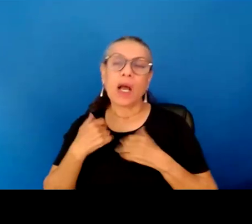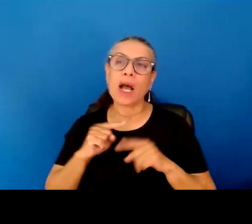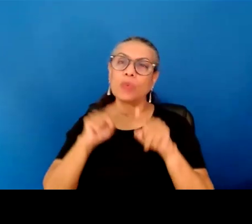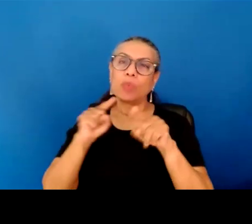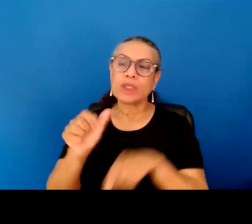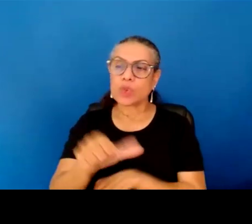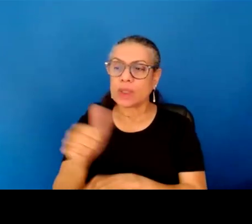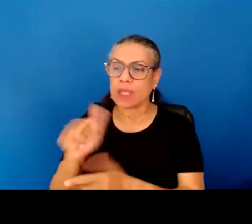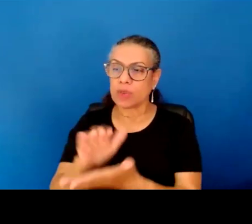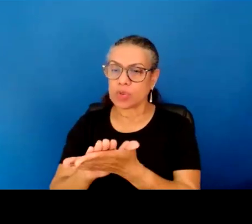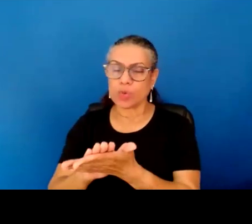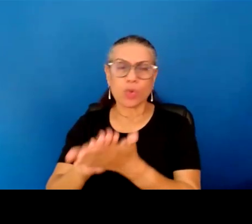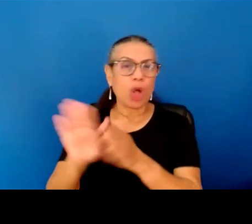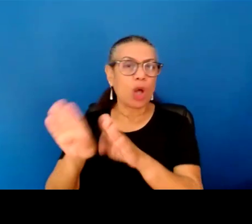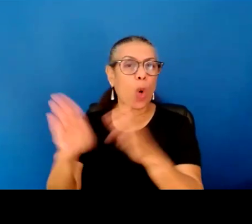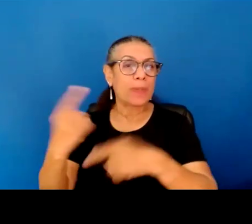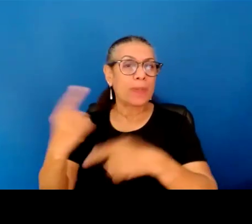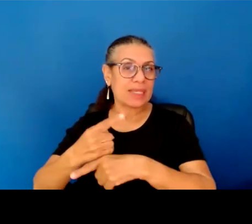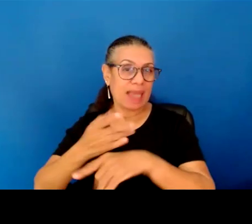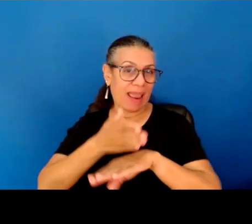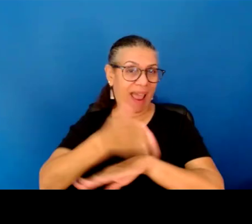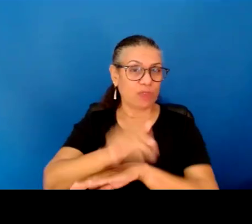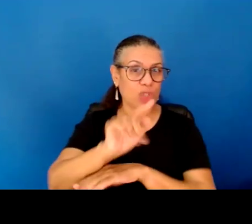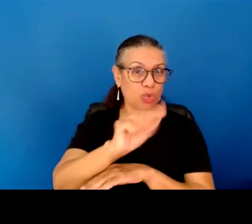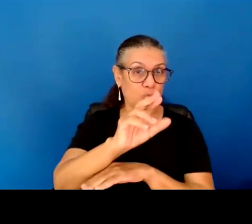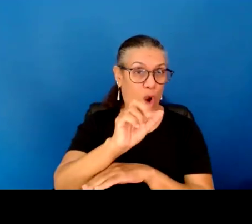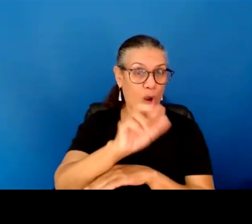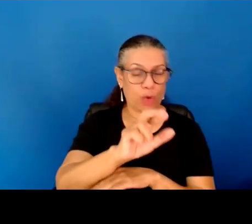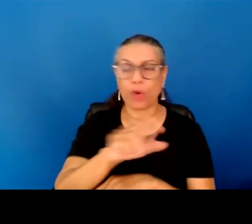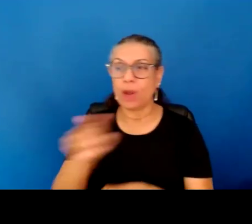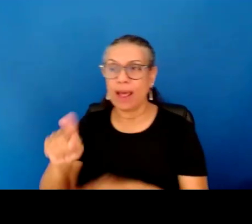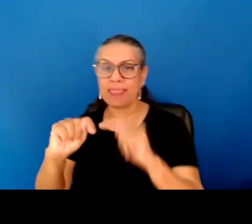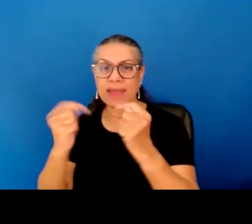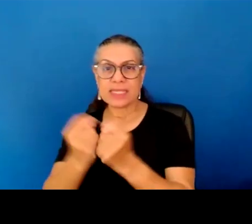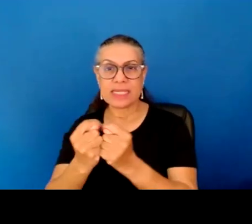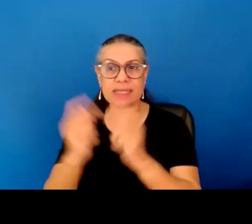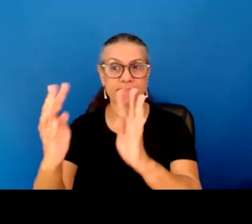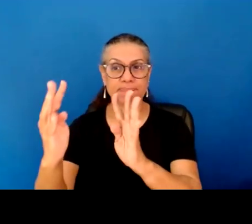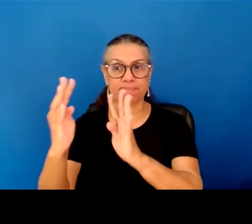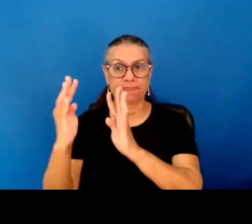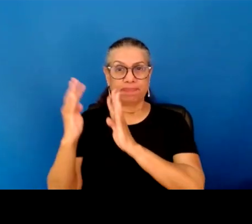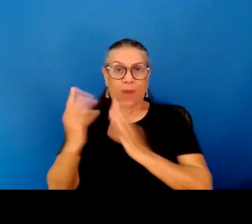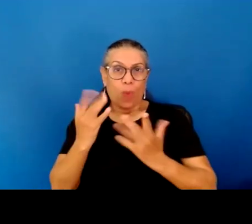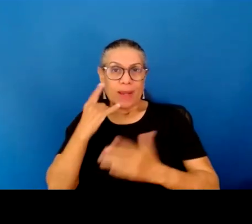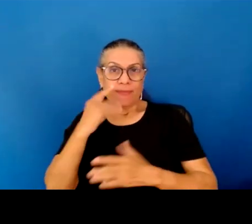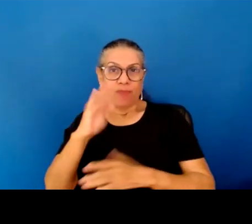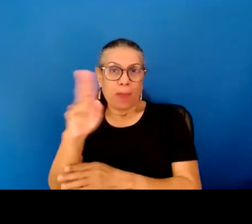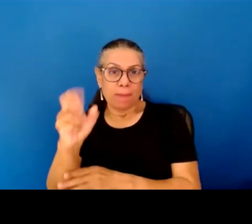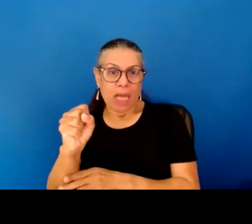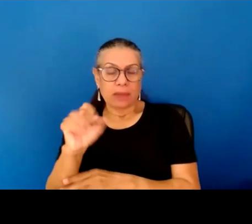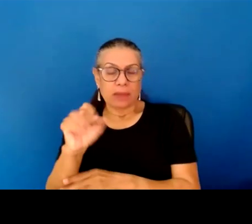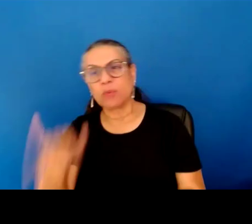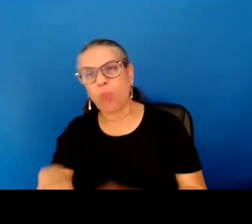school on opening day after the Trotter, and to stand with the team as they're waiting for the buses. The bad news on that